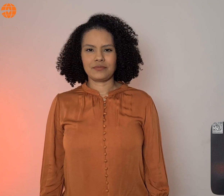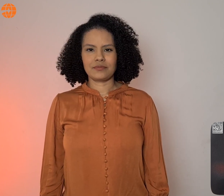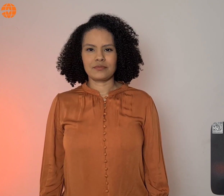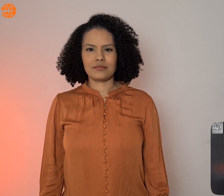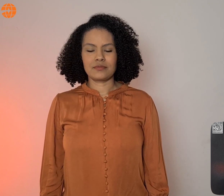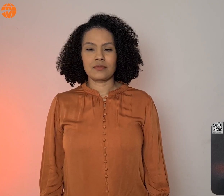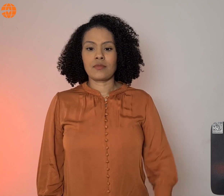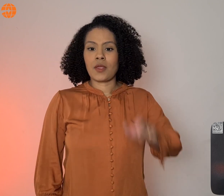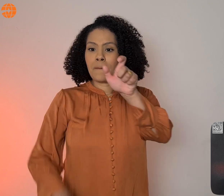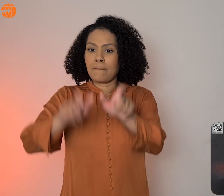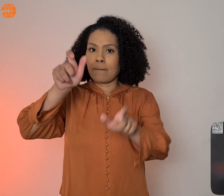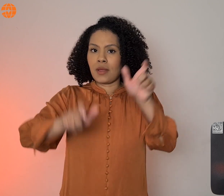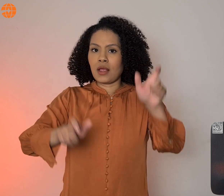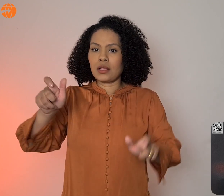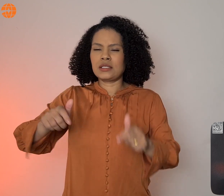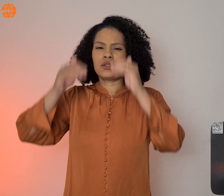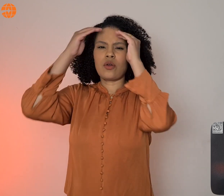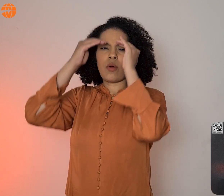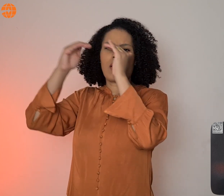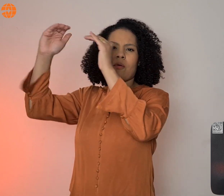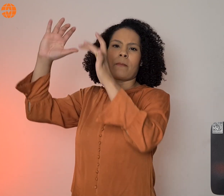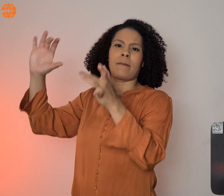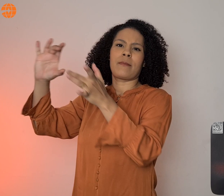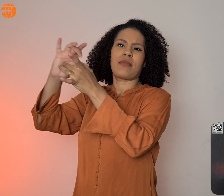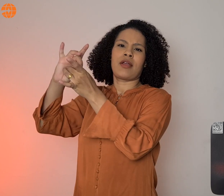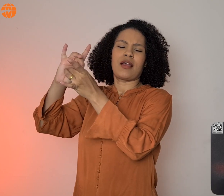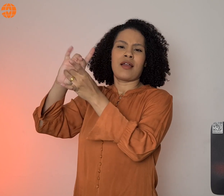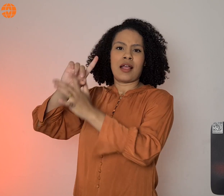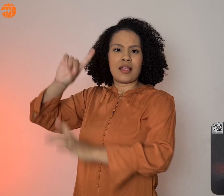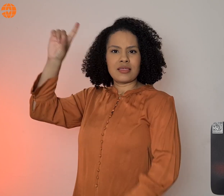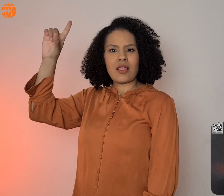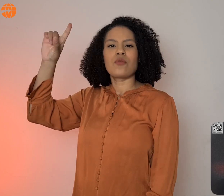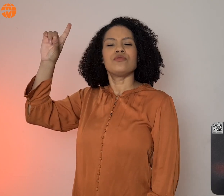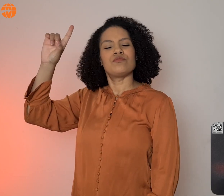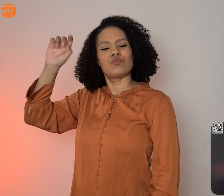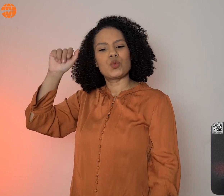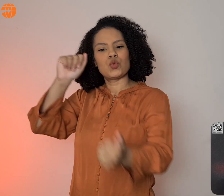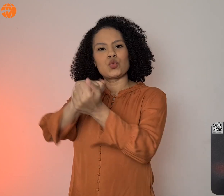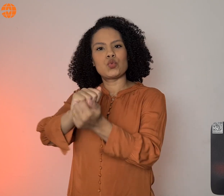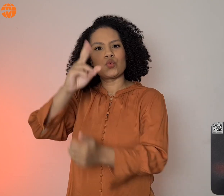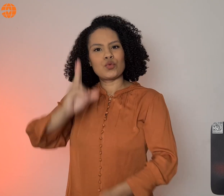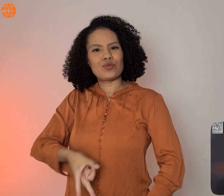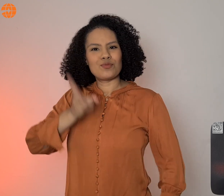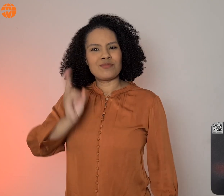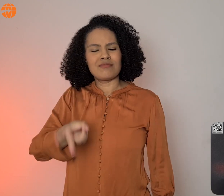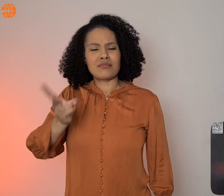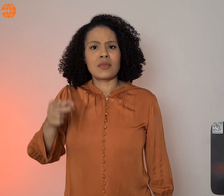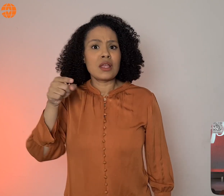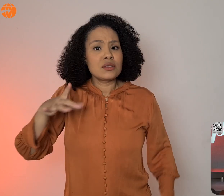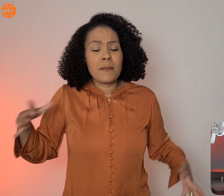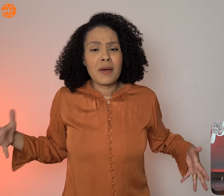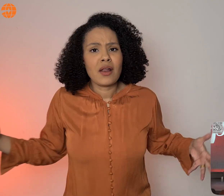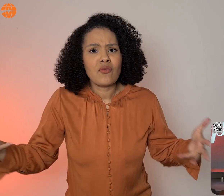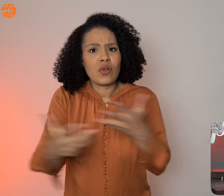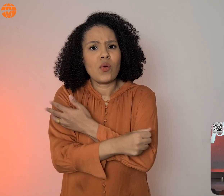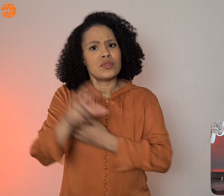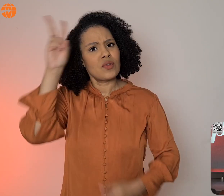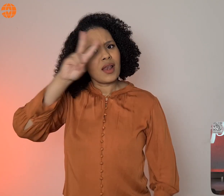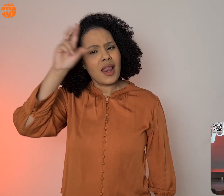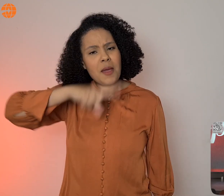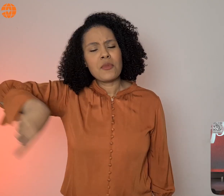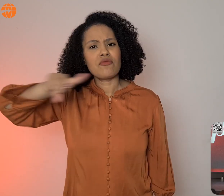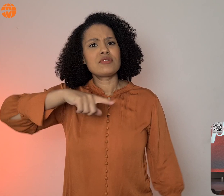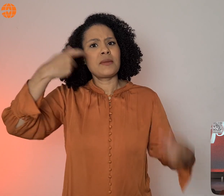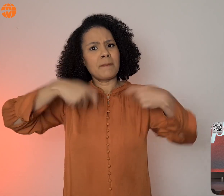and remember to do His commandments. Com os que guardam a sua aliança e se lembram de obedecer os seus This is preceitos. amazing. Remember this.